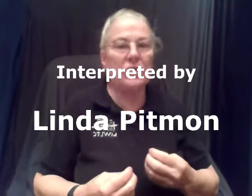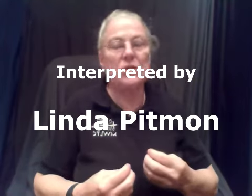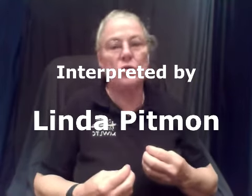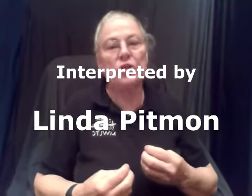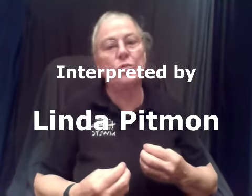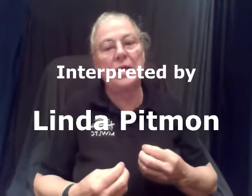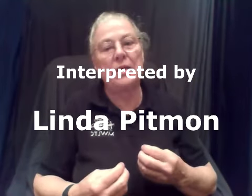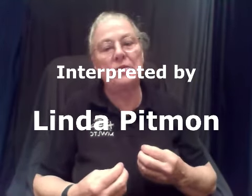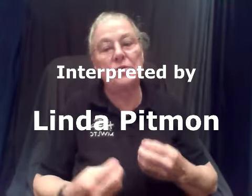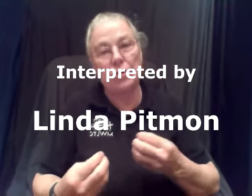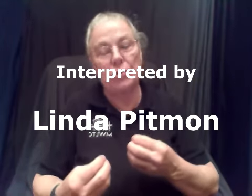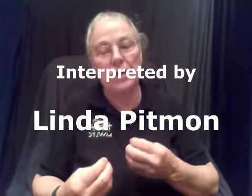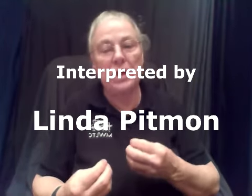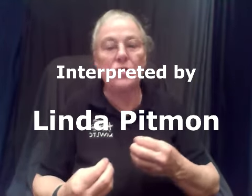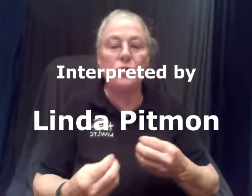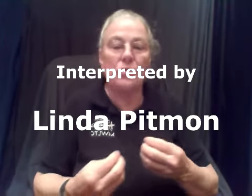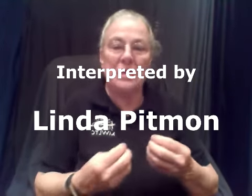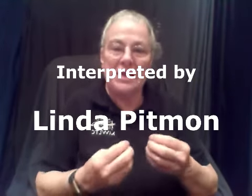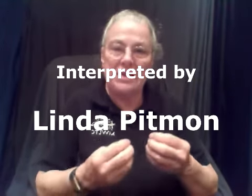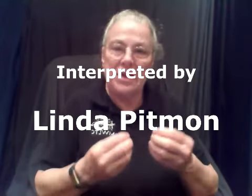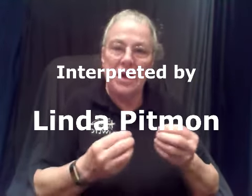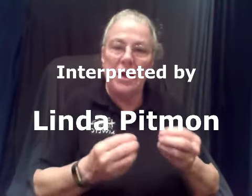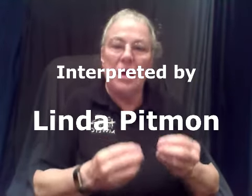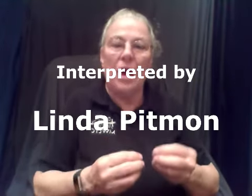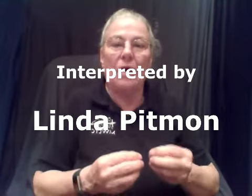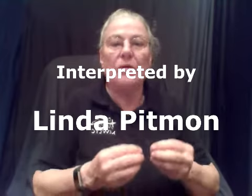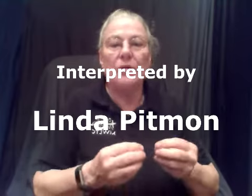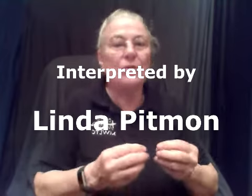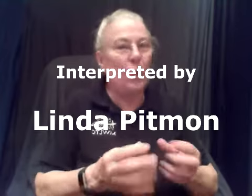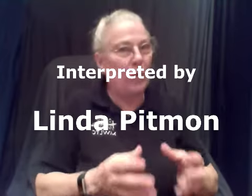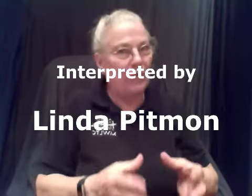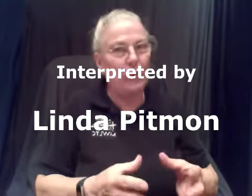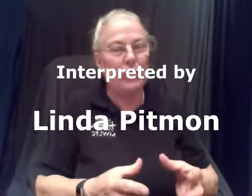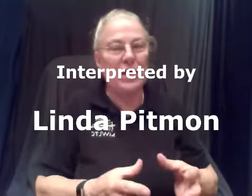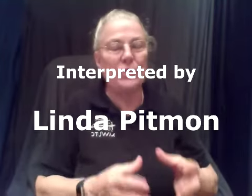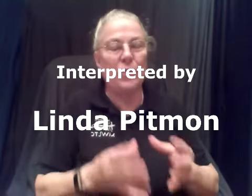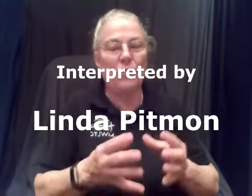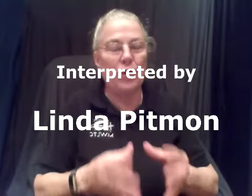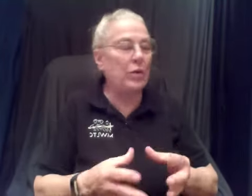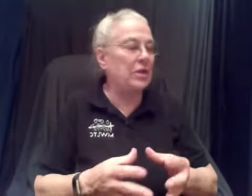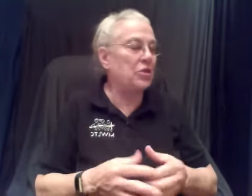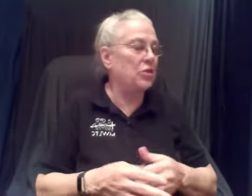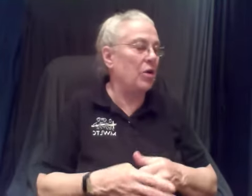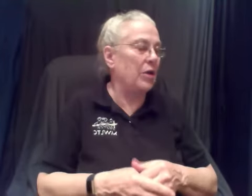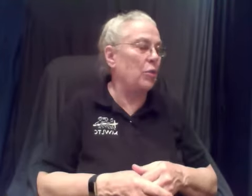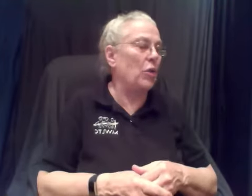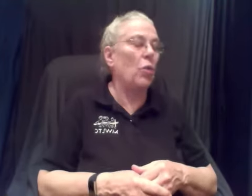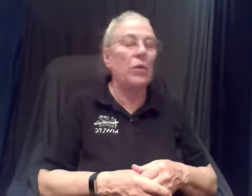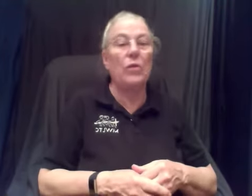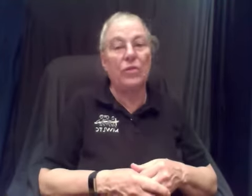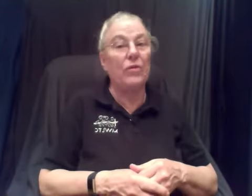which means you need to at least know a few things before you get started with one with